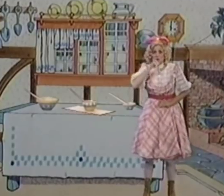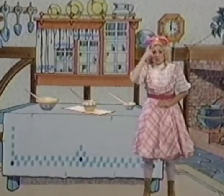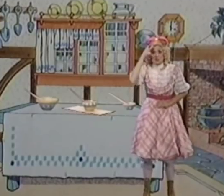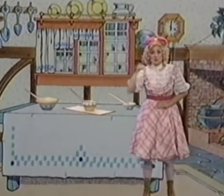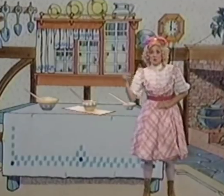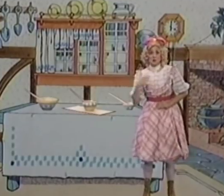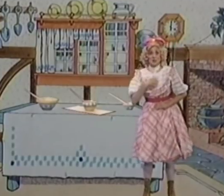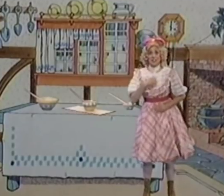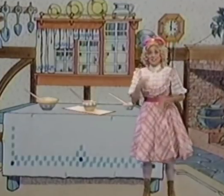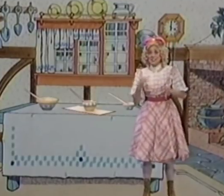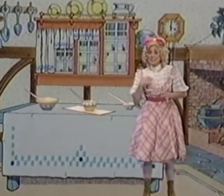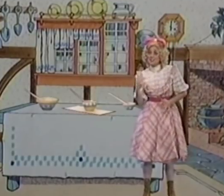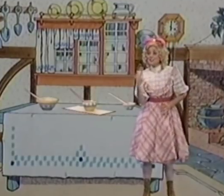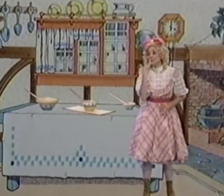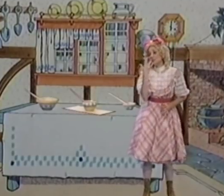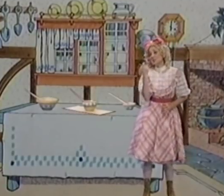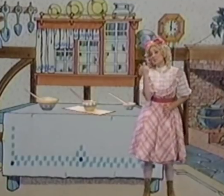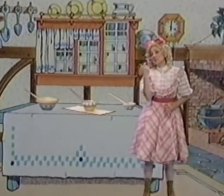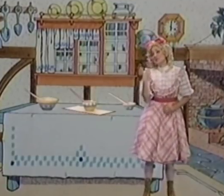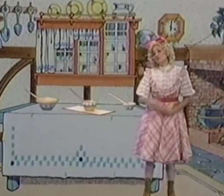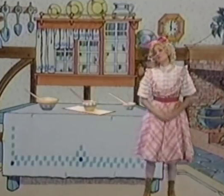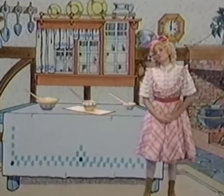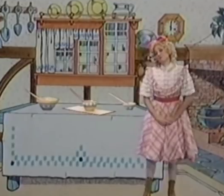sure they will not mind if I take just a little taste.